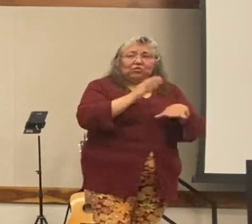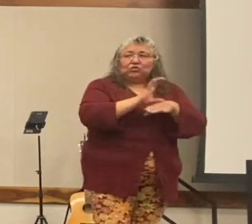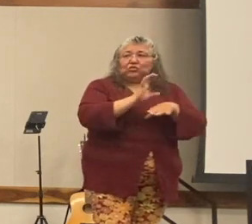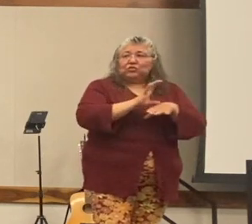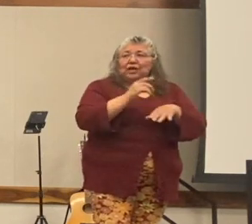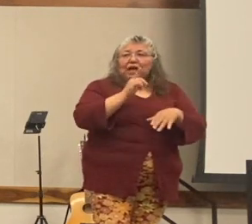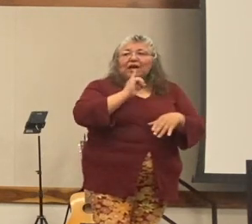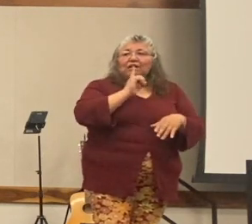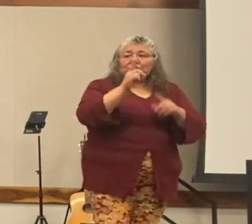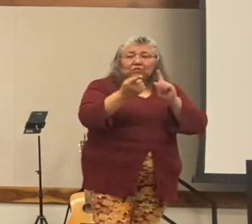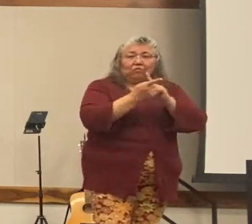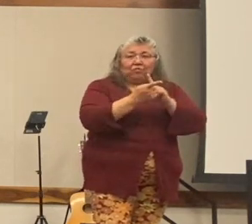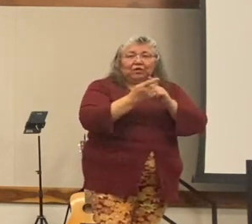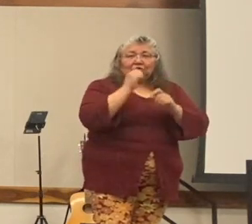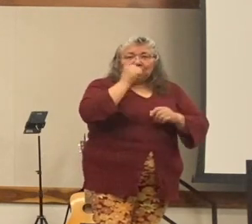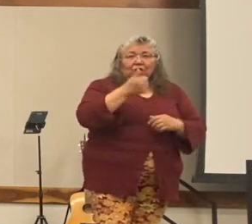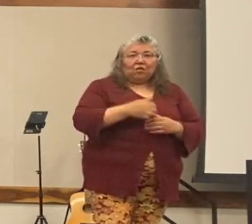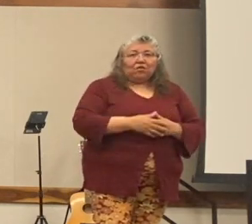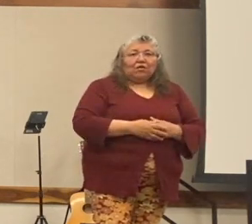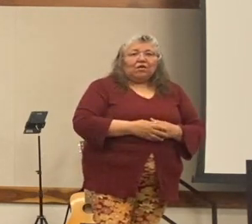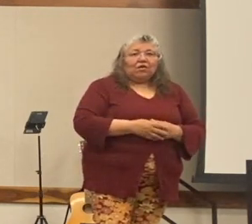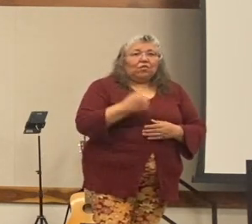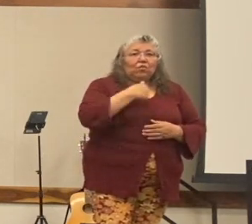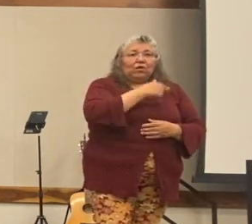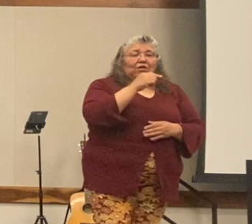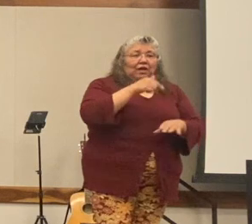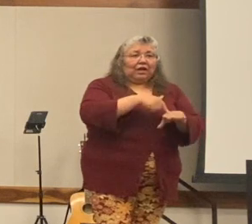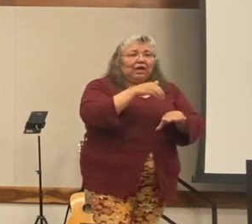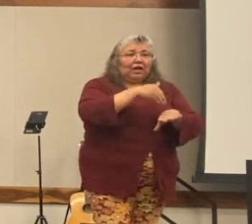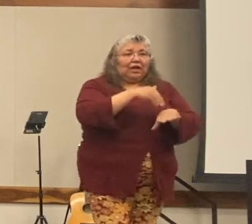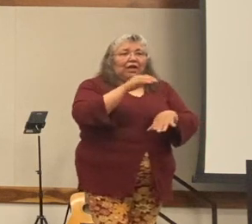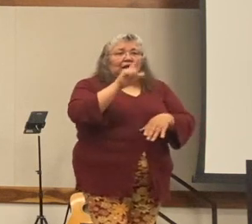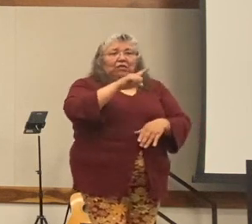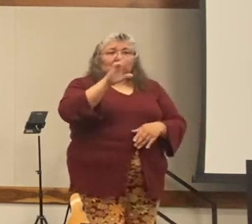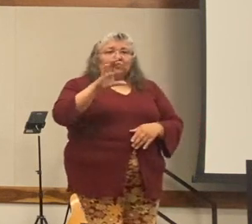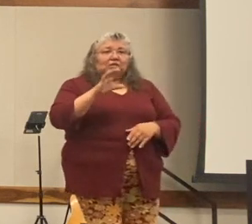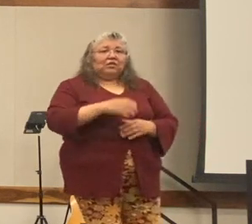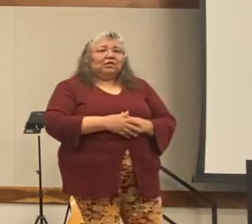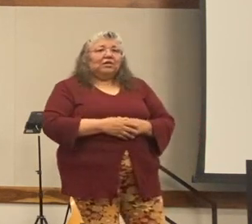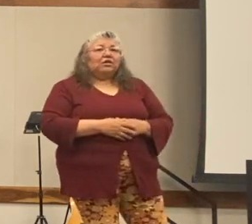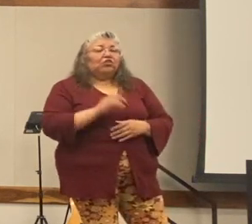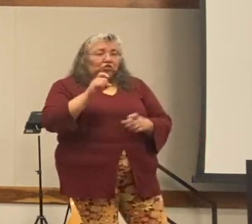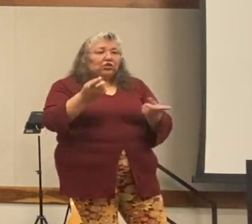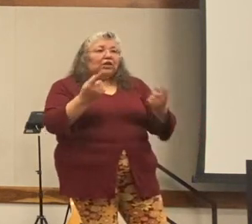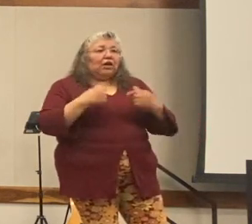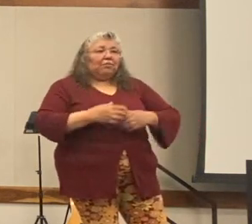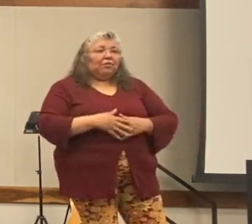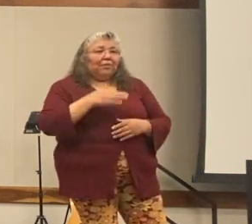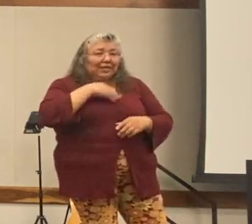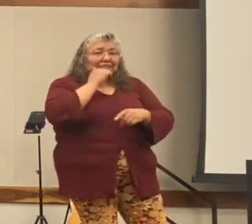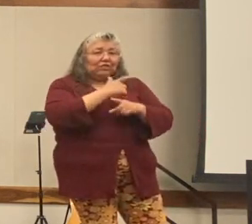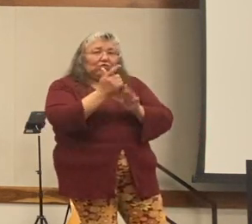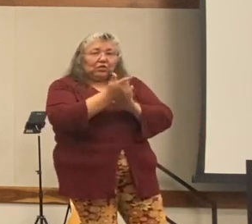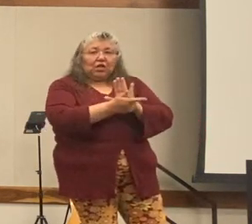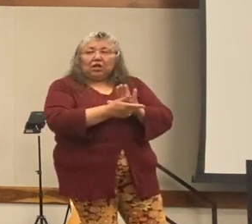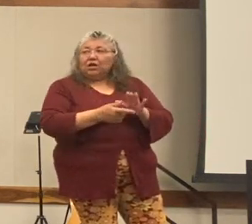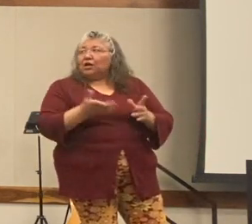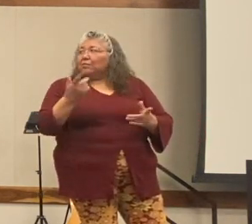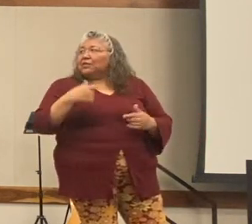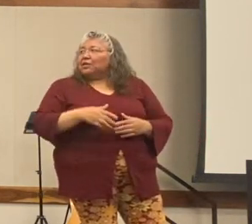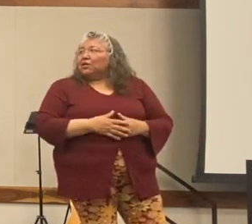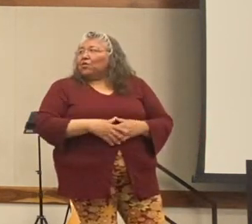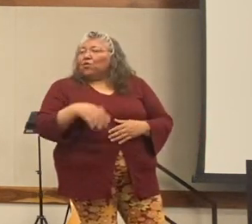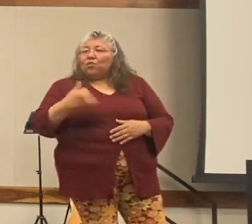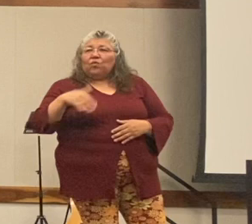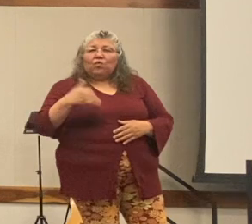We actually, we're meeting tomorrow. And we're at LCCC. We meet at 10 o'clock. You should come. Right? My sister-in-law comes and she's like, man,